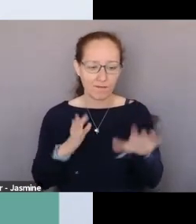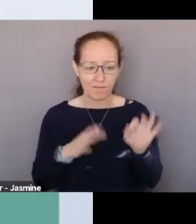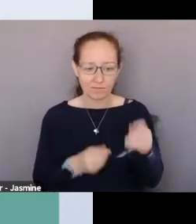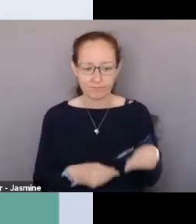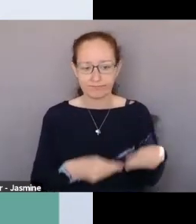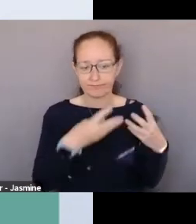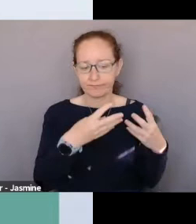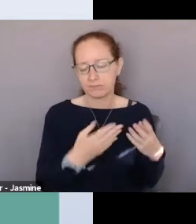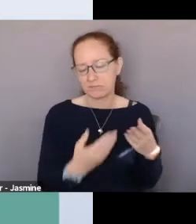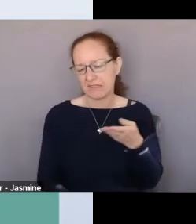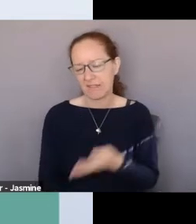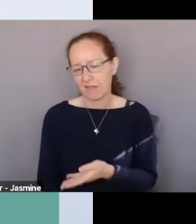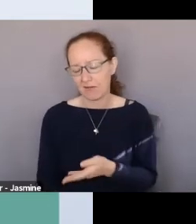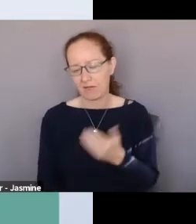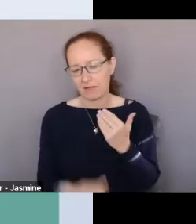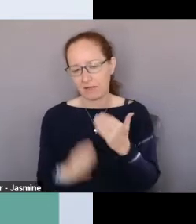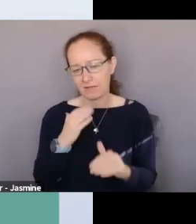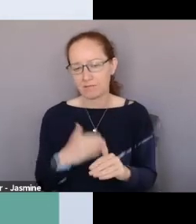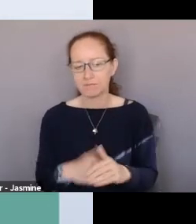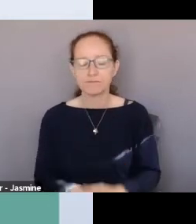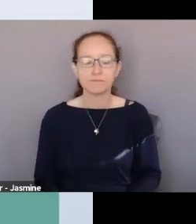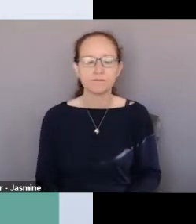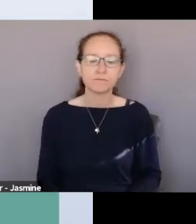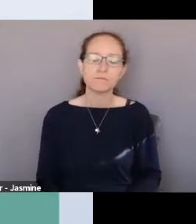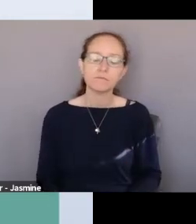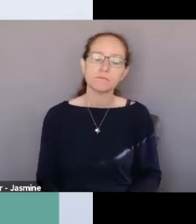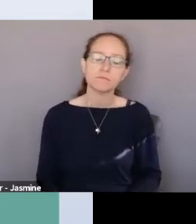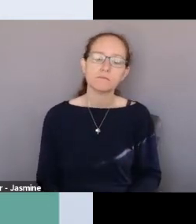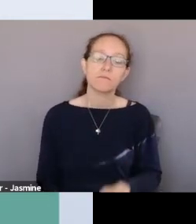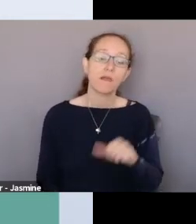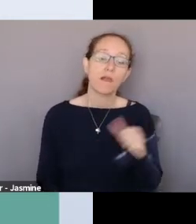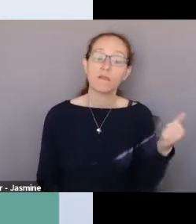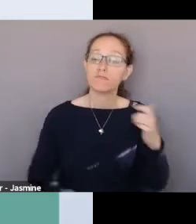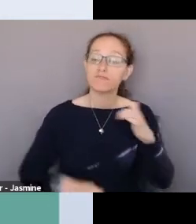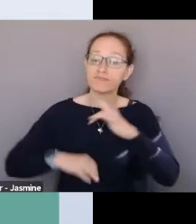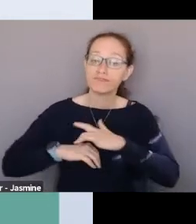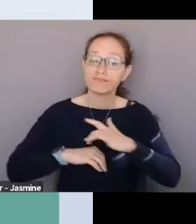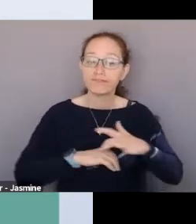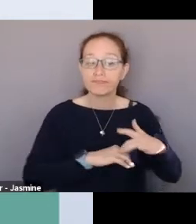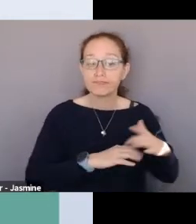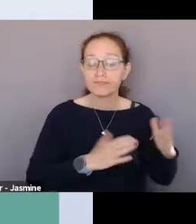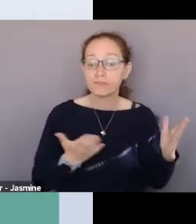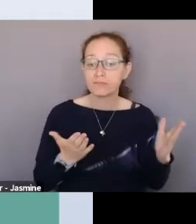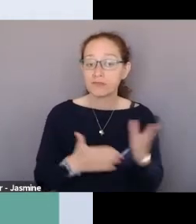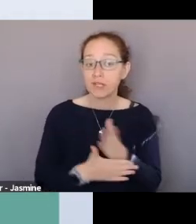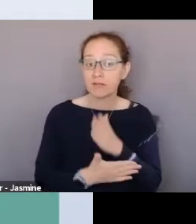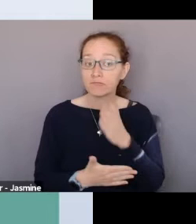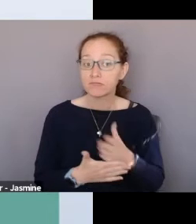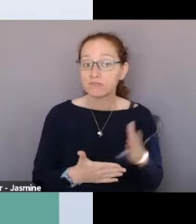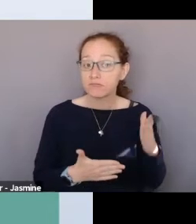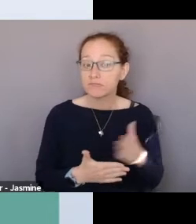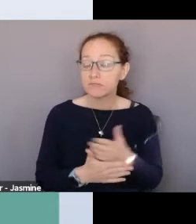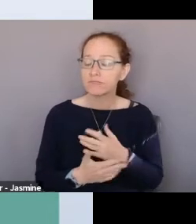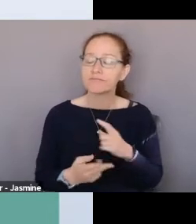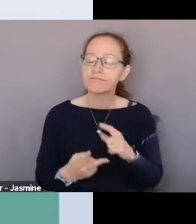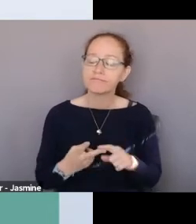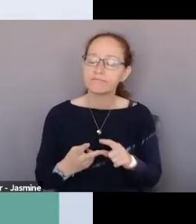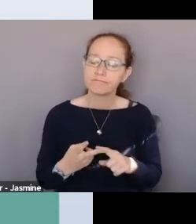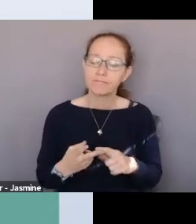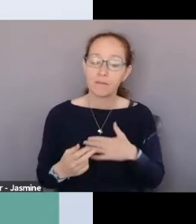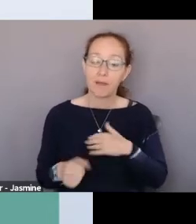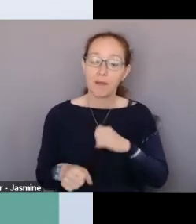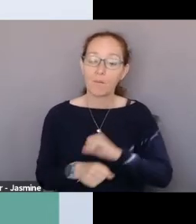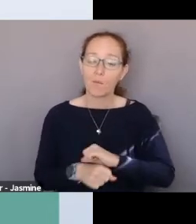So I'm going to share above and beyond this. I'm going to share some other resources, but I'm mostly going to talk about my work because it's what I know